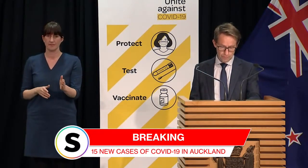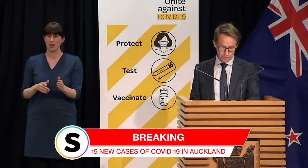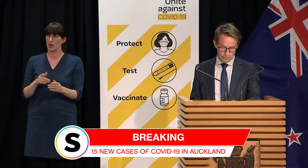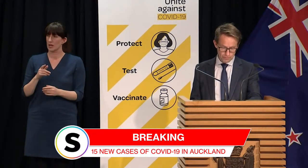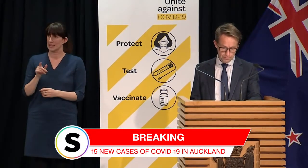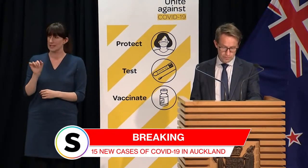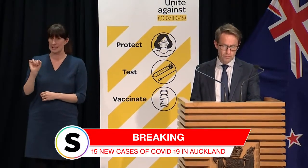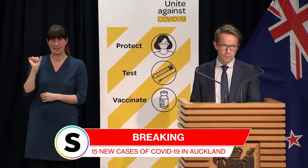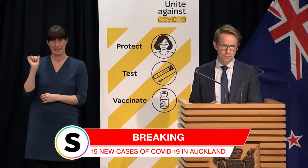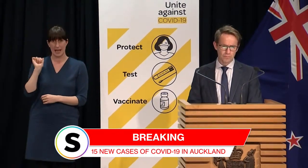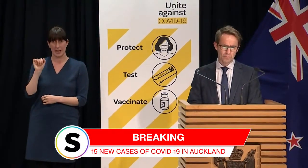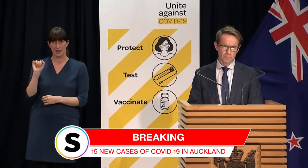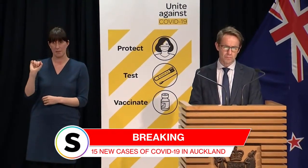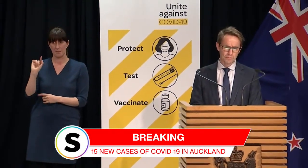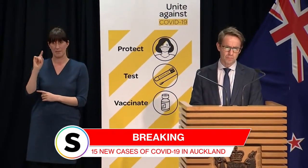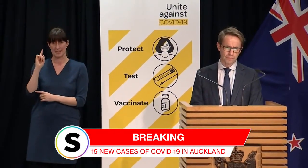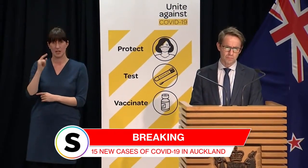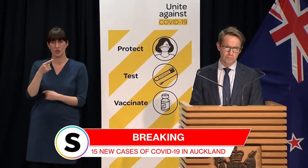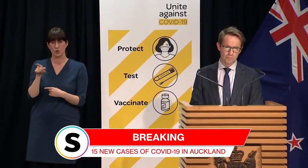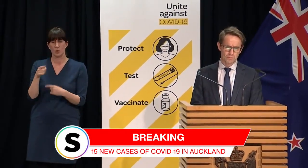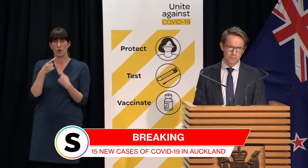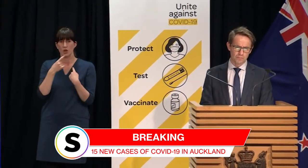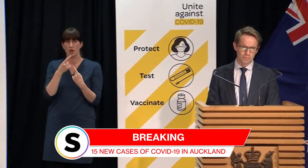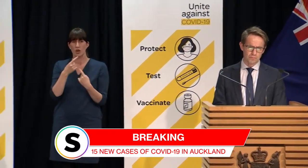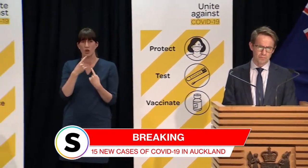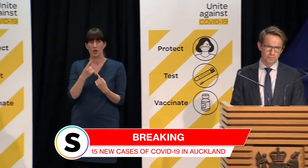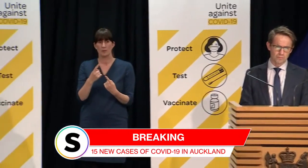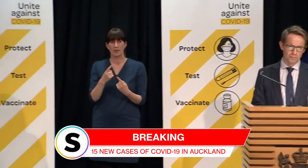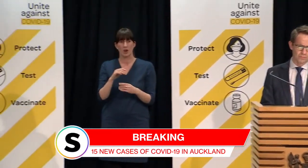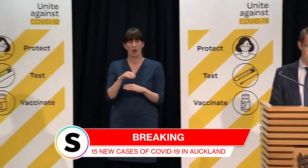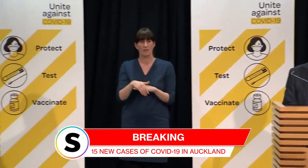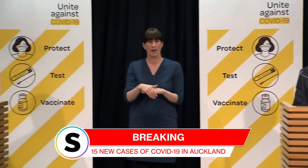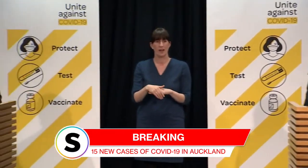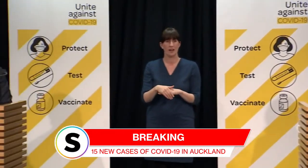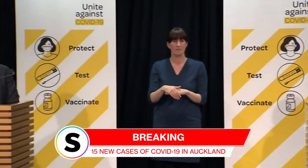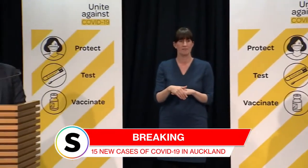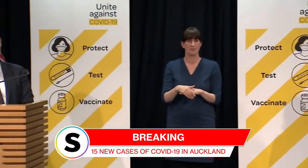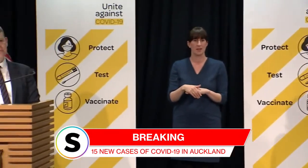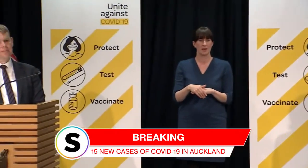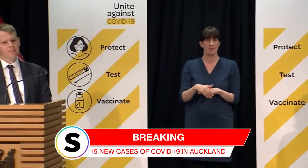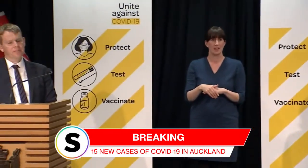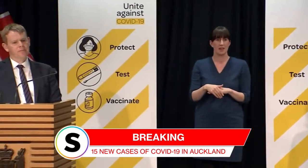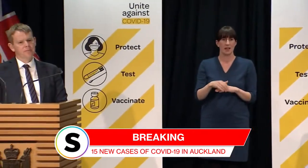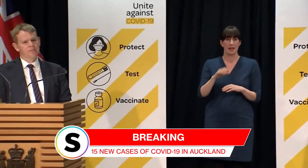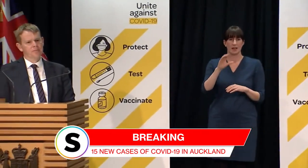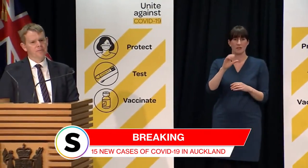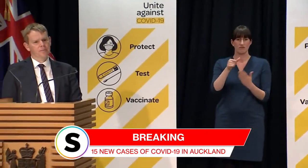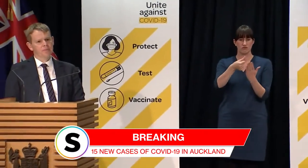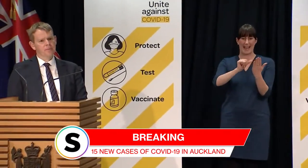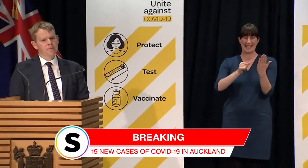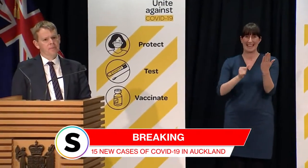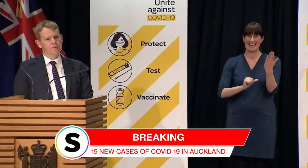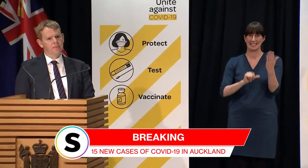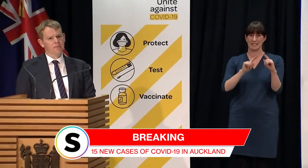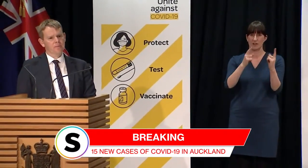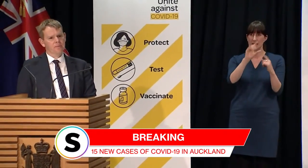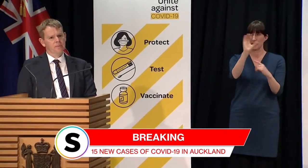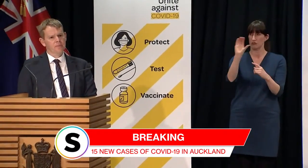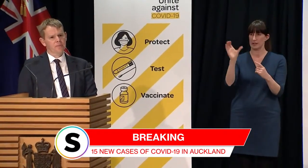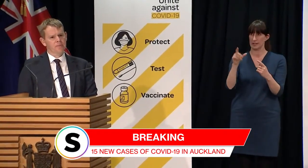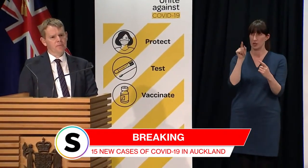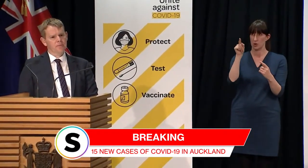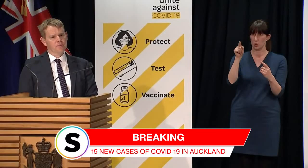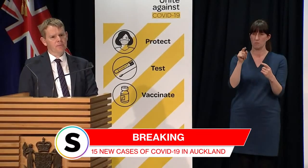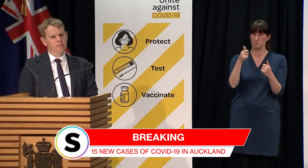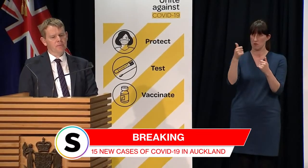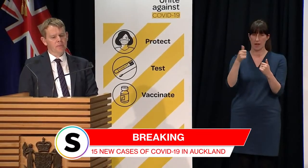it might be inappropriate to stratify countries based on their risk level because of Delta, does that effectively spell the end of any hope